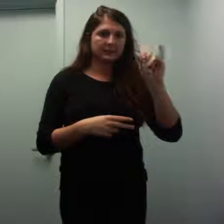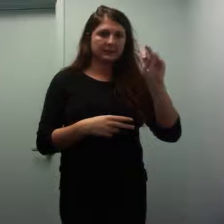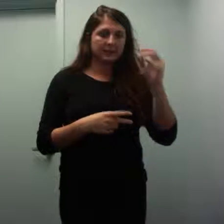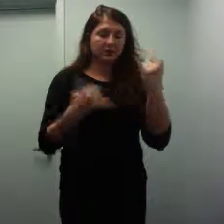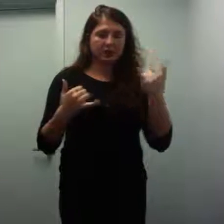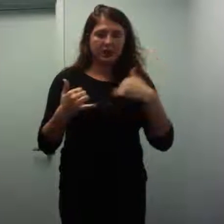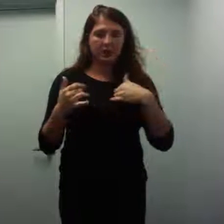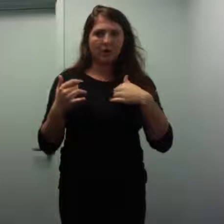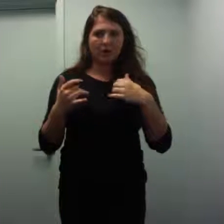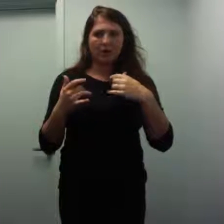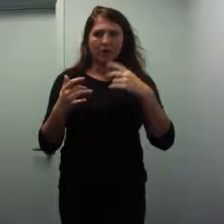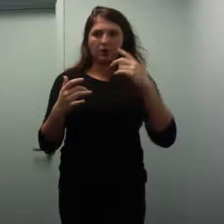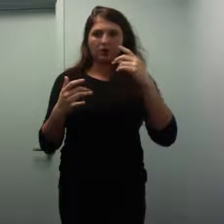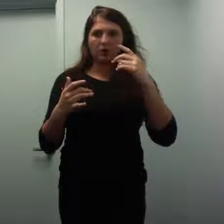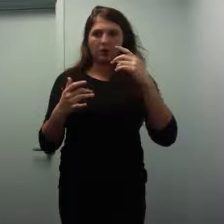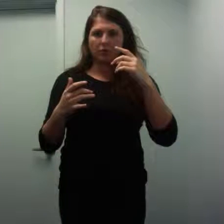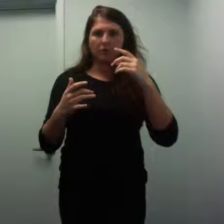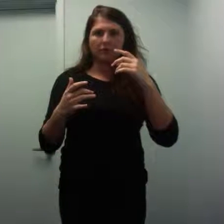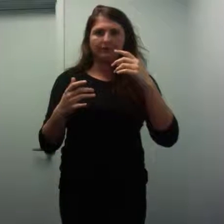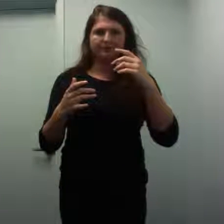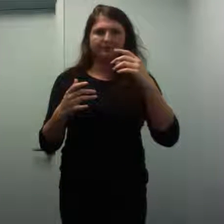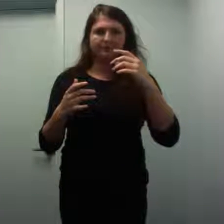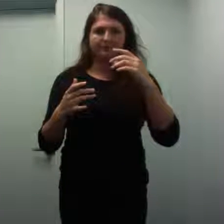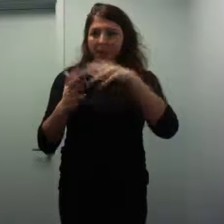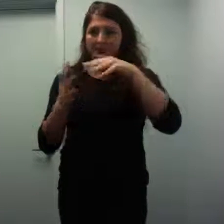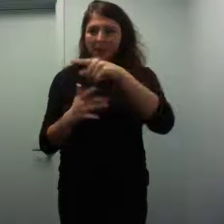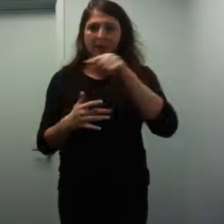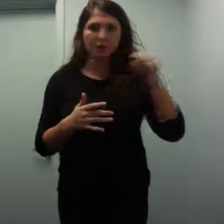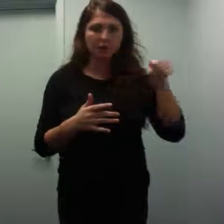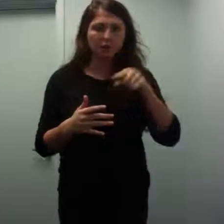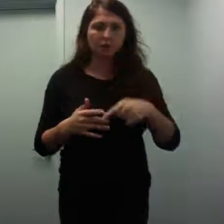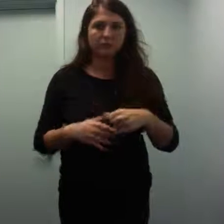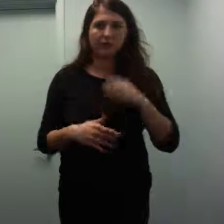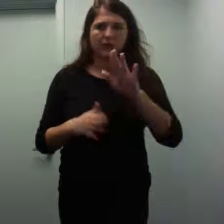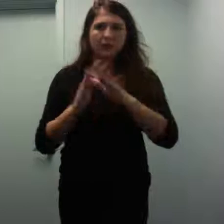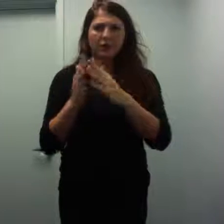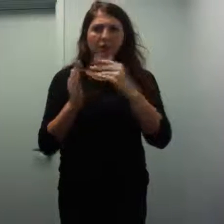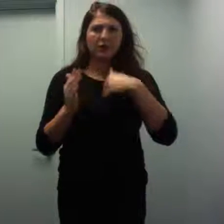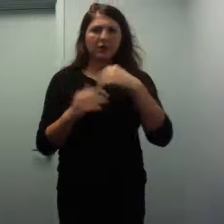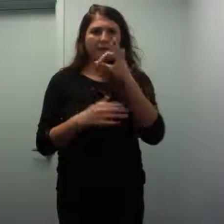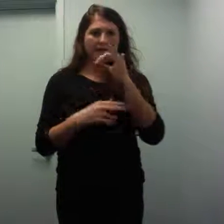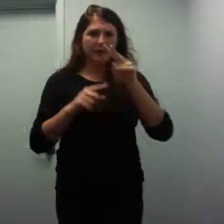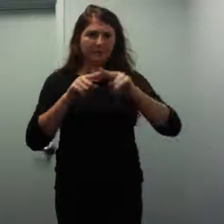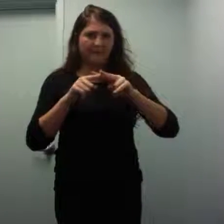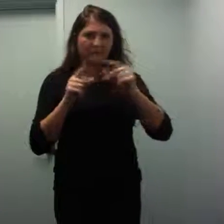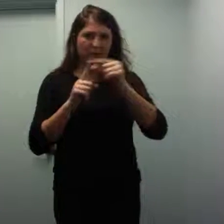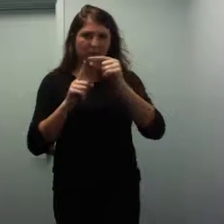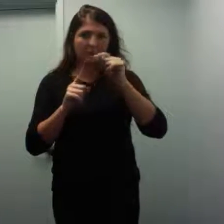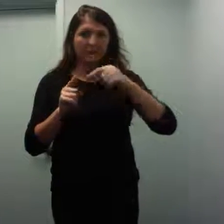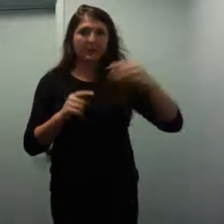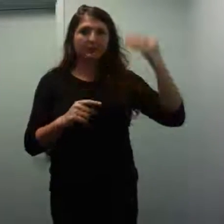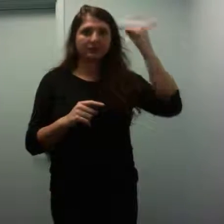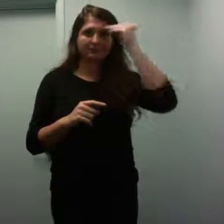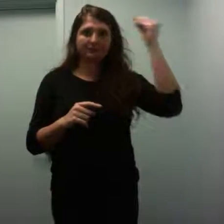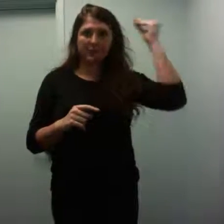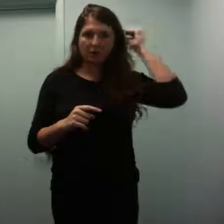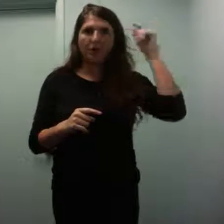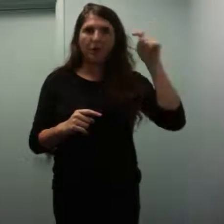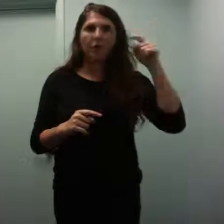thing you need to do is in your notebooks, I've got, I believe, 9 vocabulary words that we need to make sure that we know for sure and get those in.